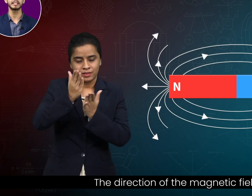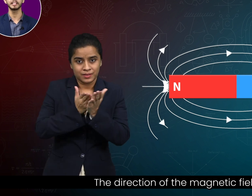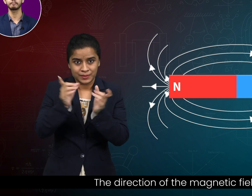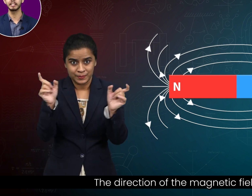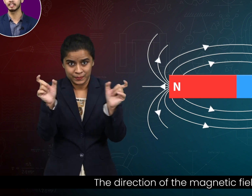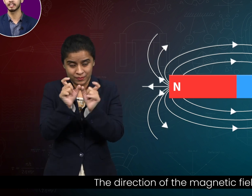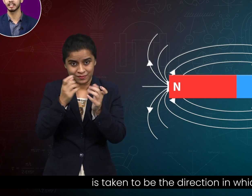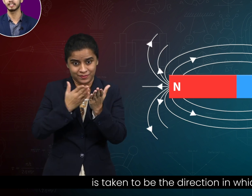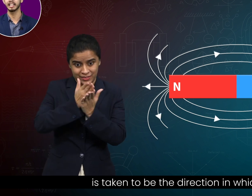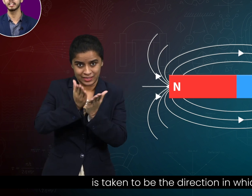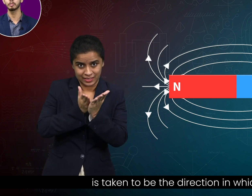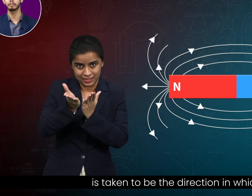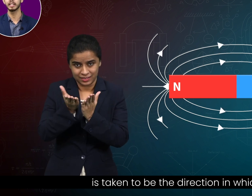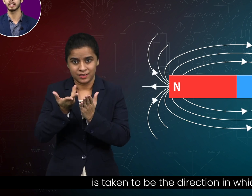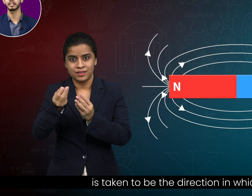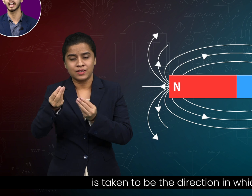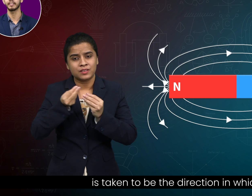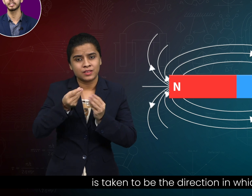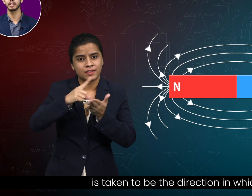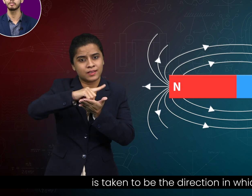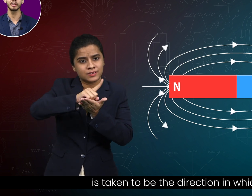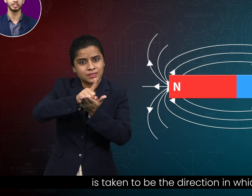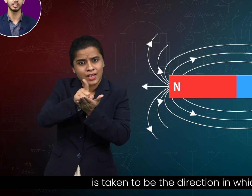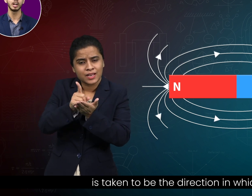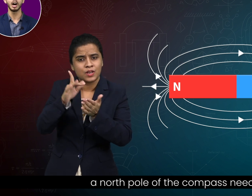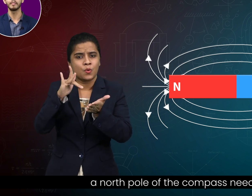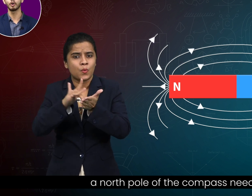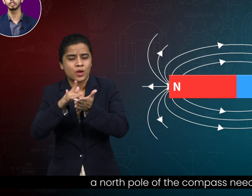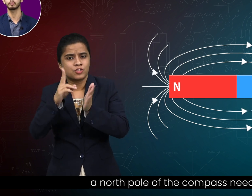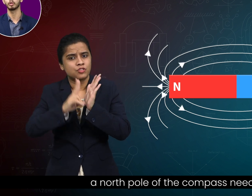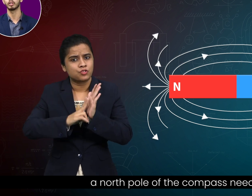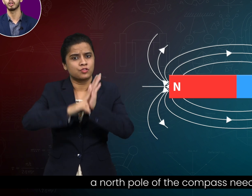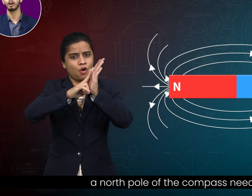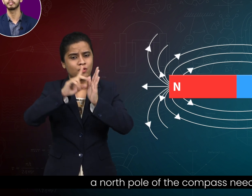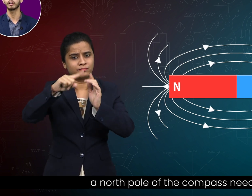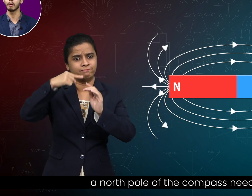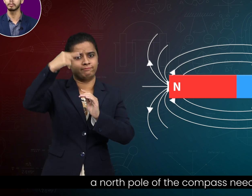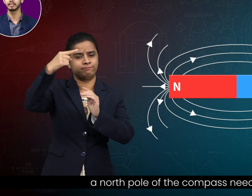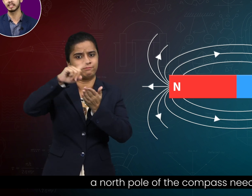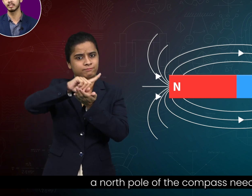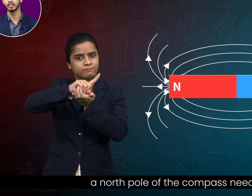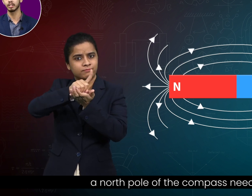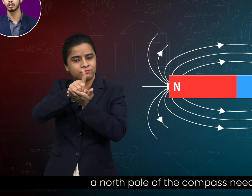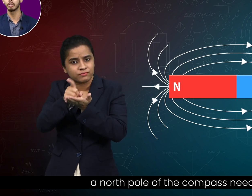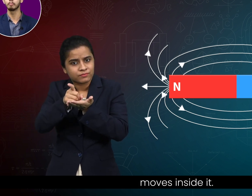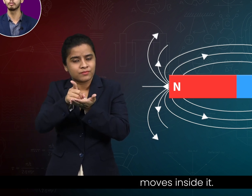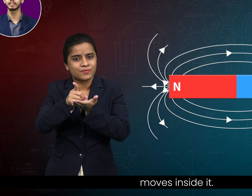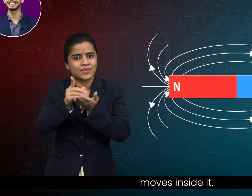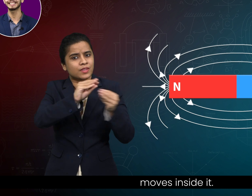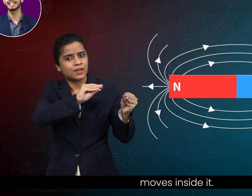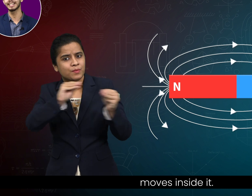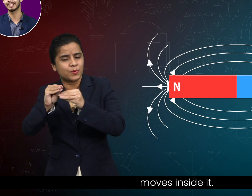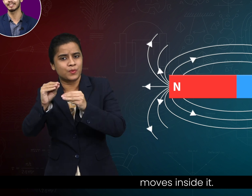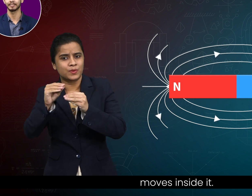the magnetic field is taken to be the direction in which a north pole of the compass needle